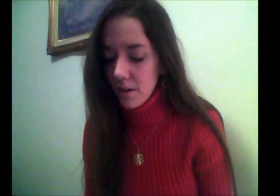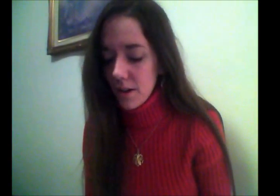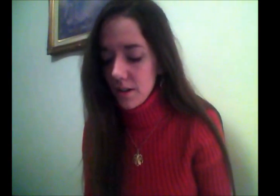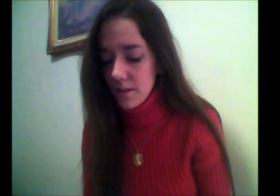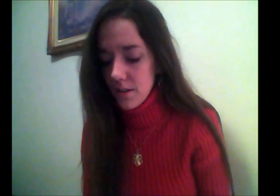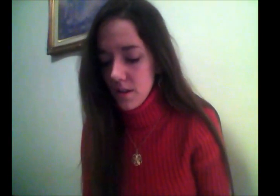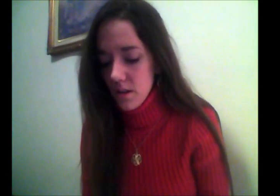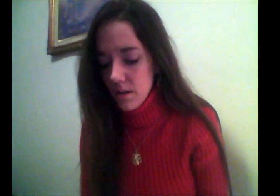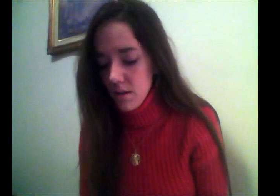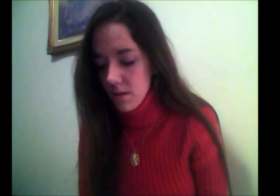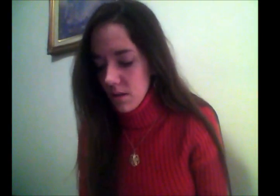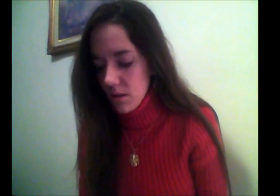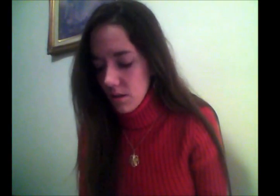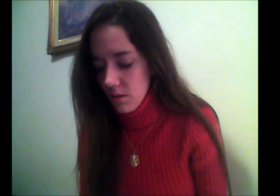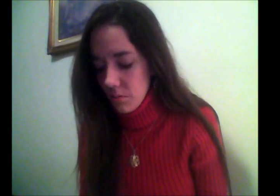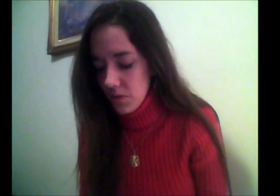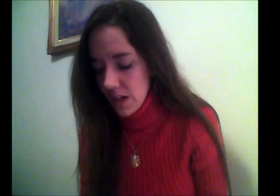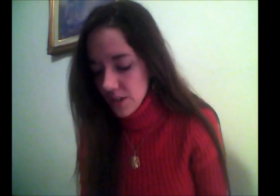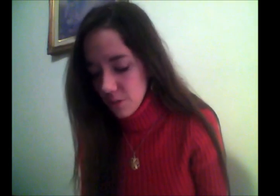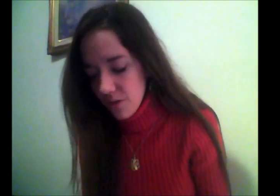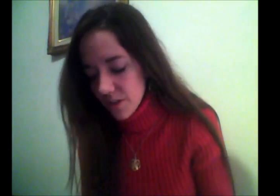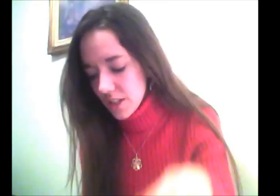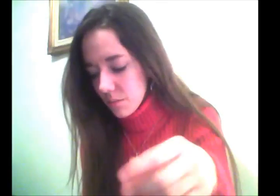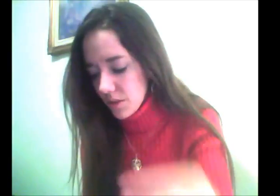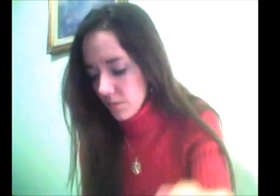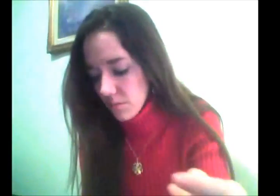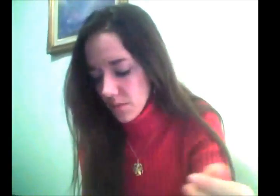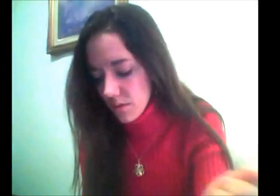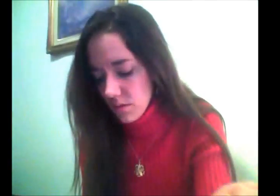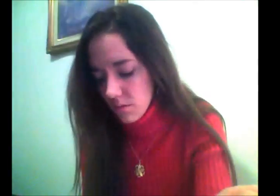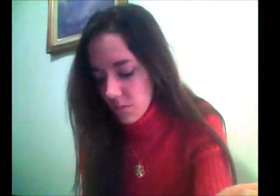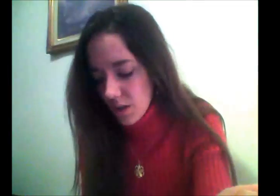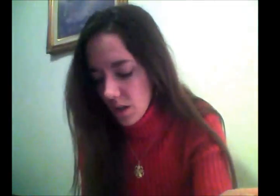Alright. Now some of the symptoms. Okay.